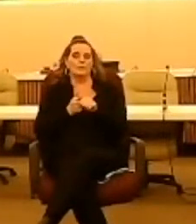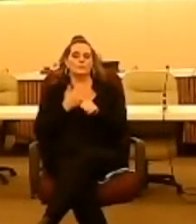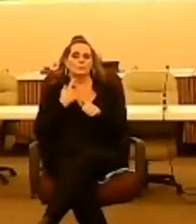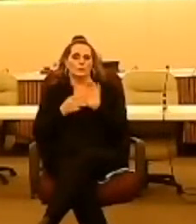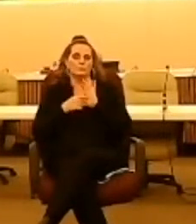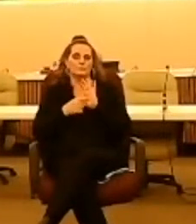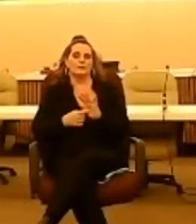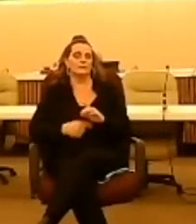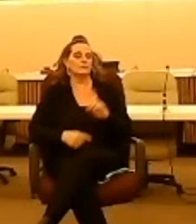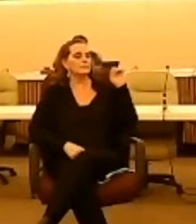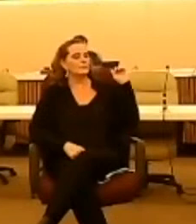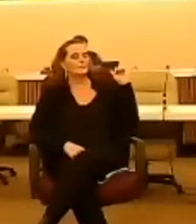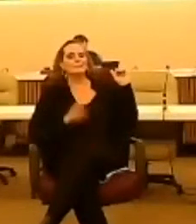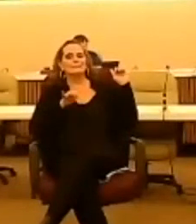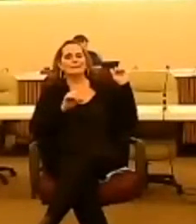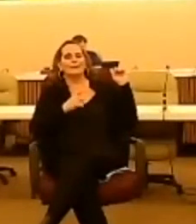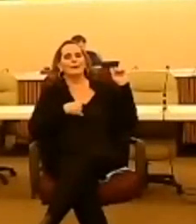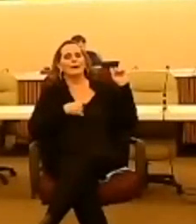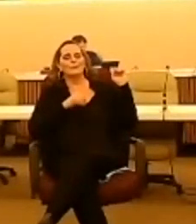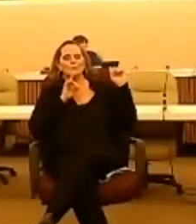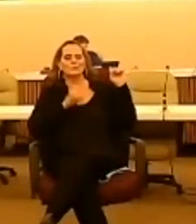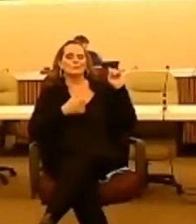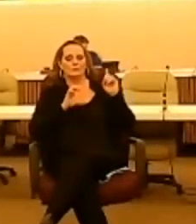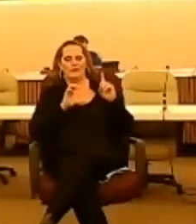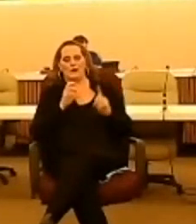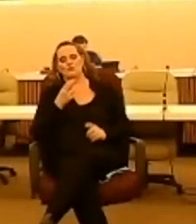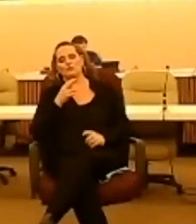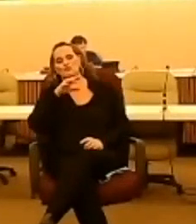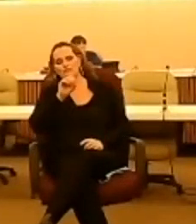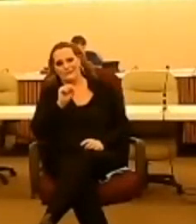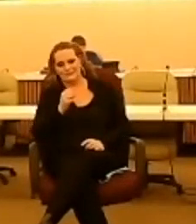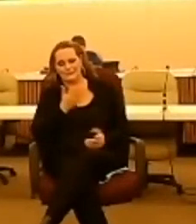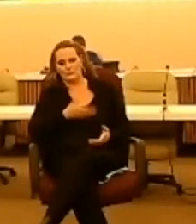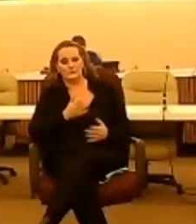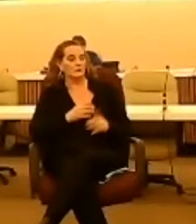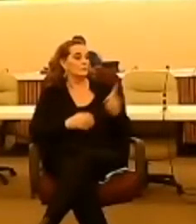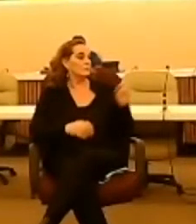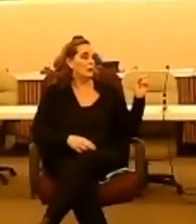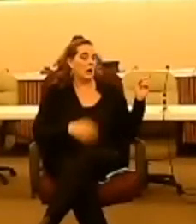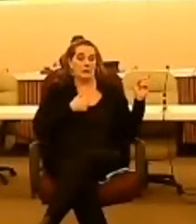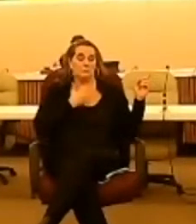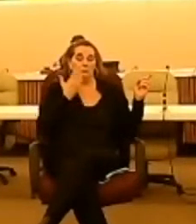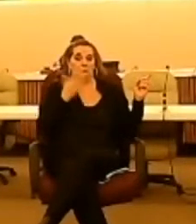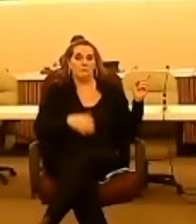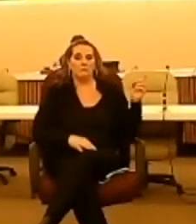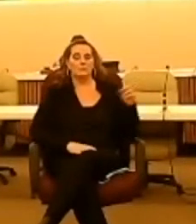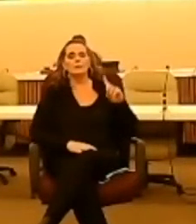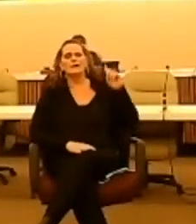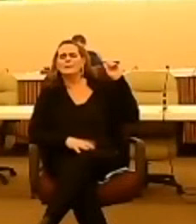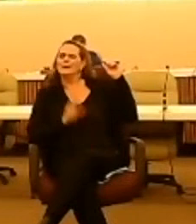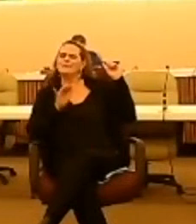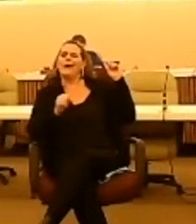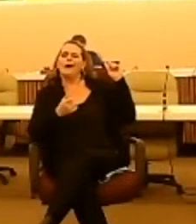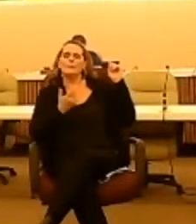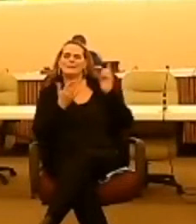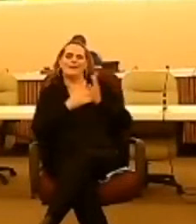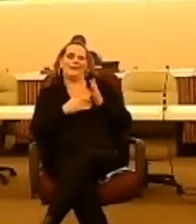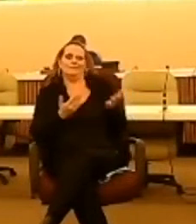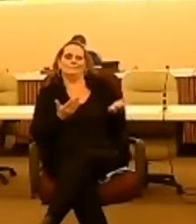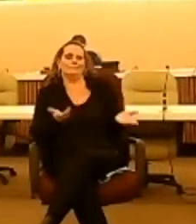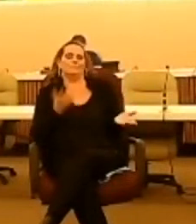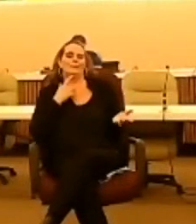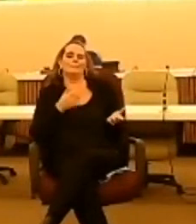Yeah, that's why I was pretty sure it was Chris who presented them, but I just wanted to. I've never, okay. Didn't recall. Yeah, again, these are